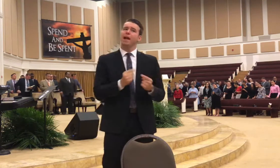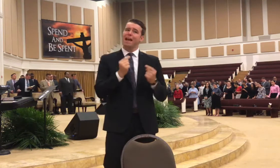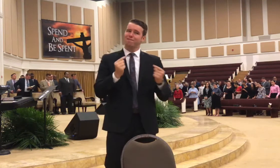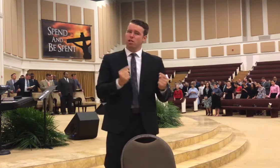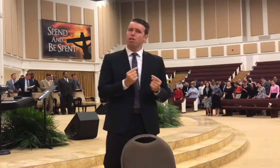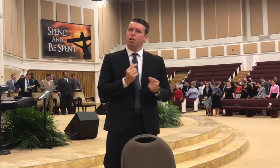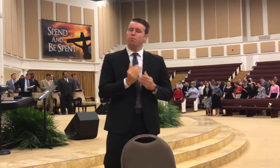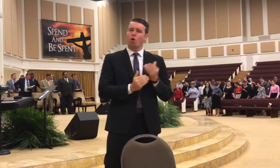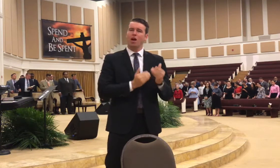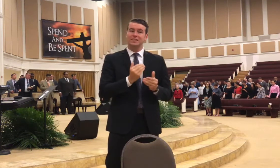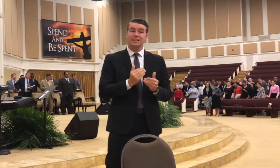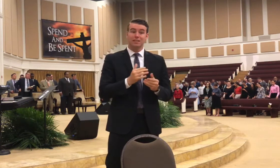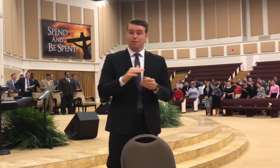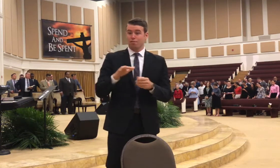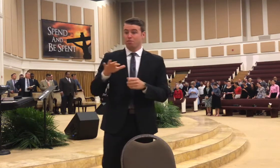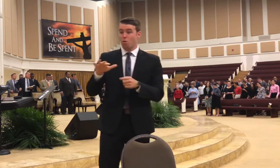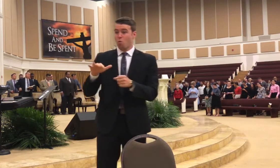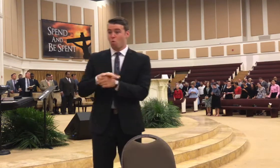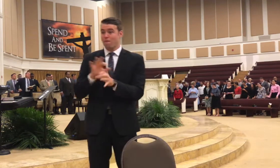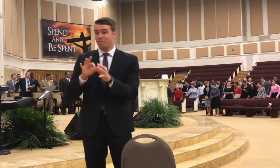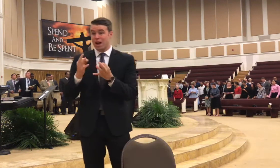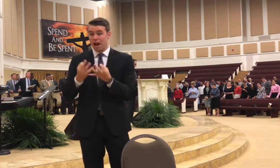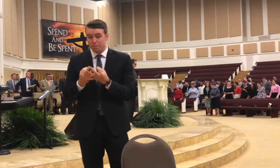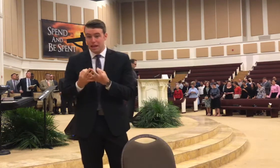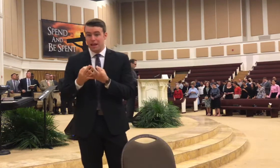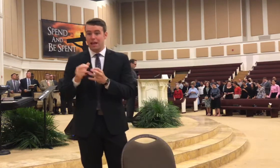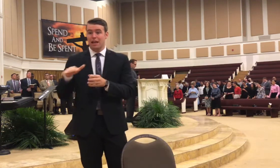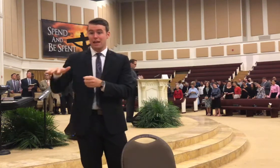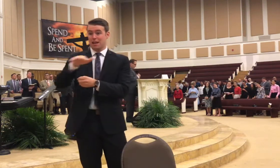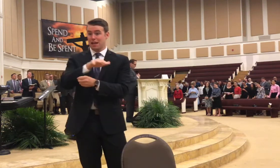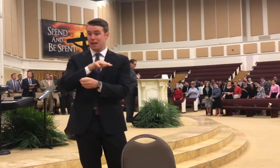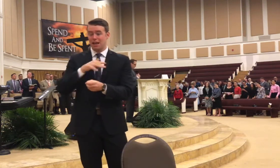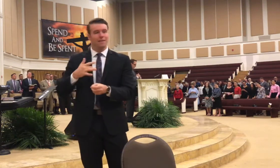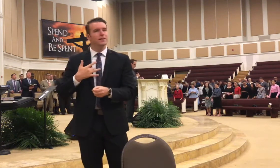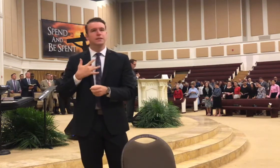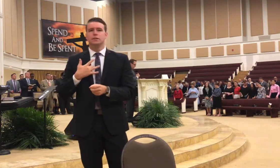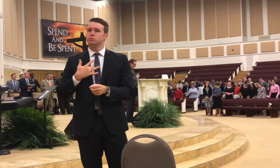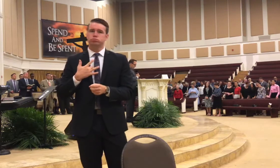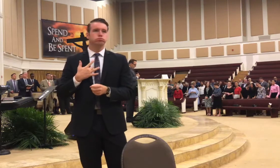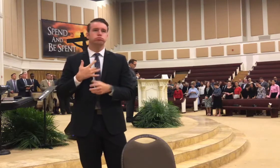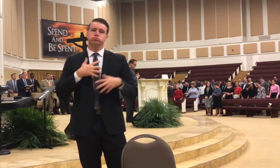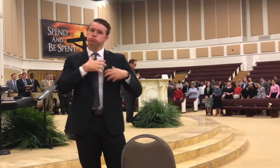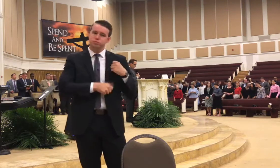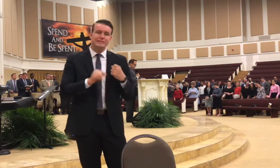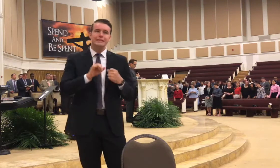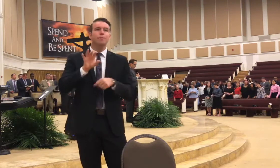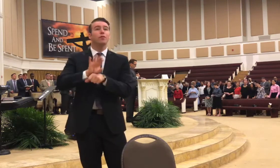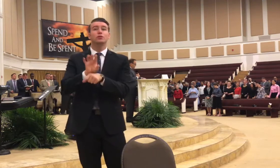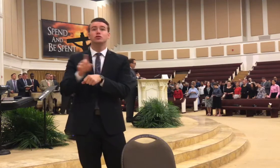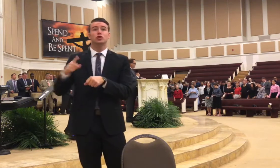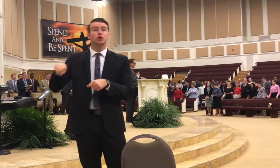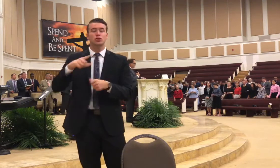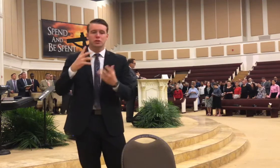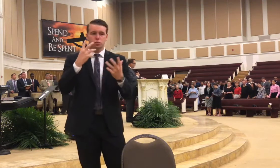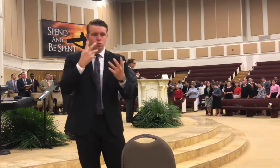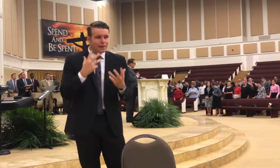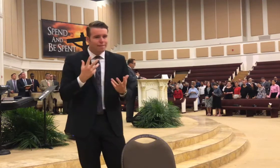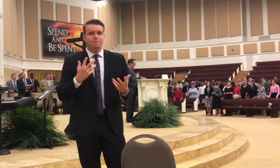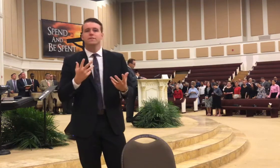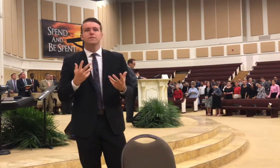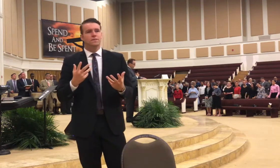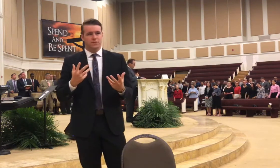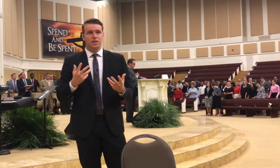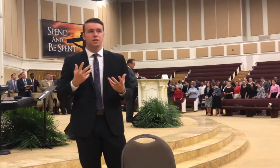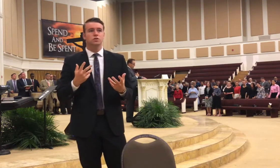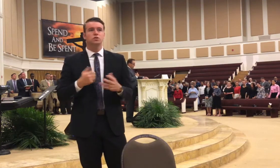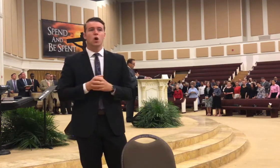process that not only family and extended family, but also that church, not even being able to grieve, if